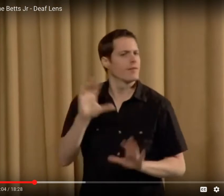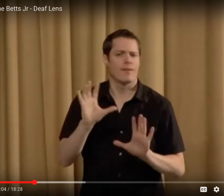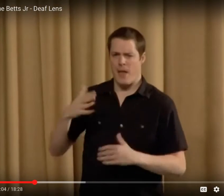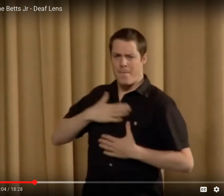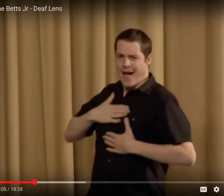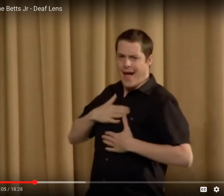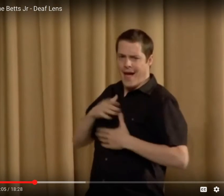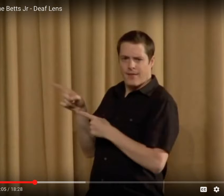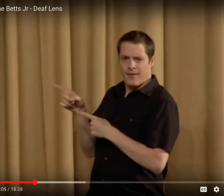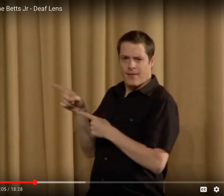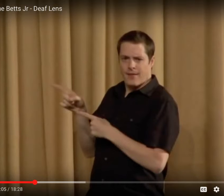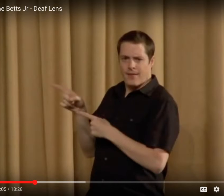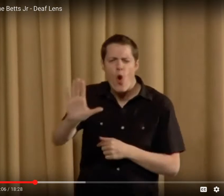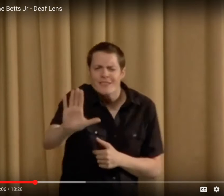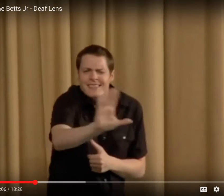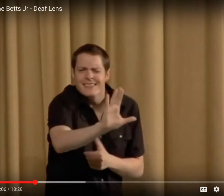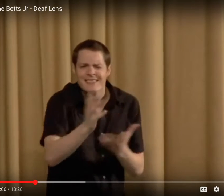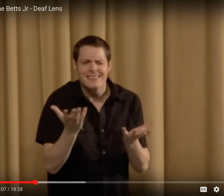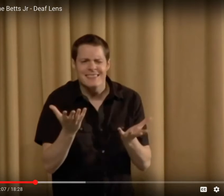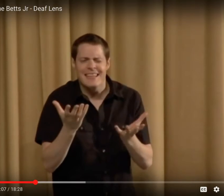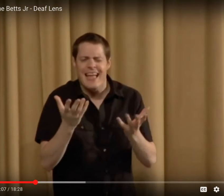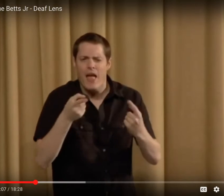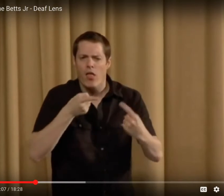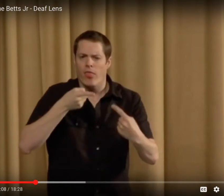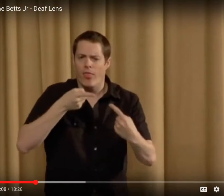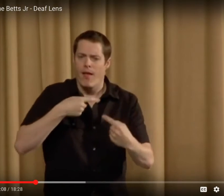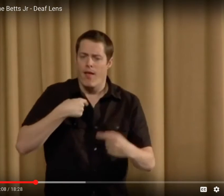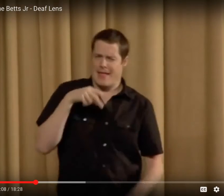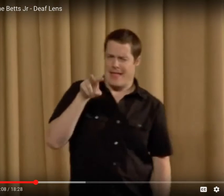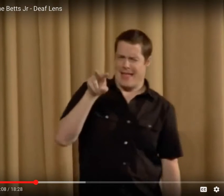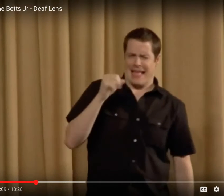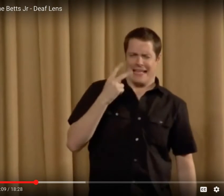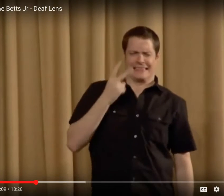to express yourself. You don't have to follow what I did. It's all about you and your expression.